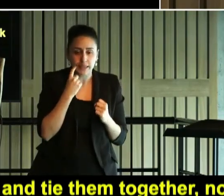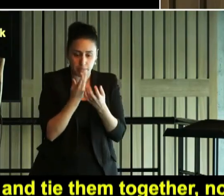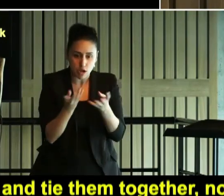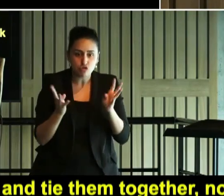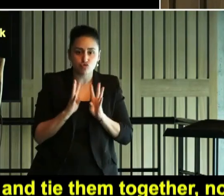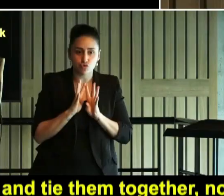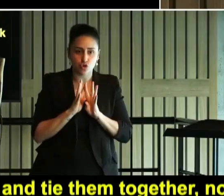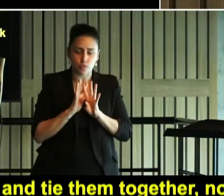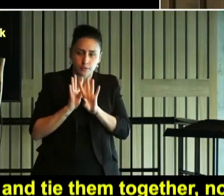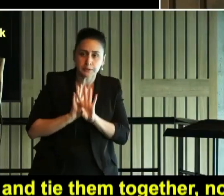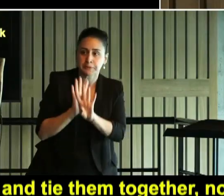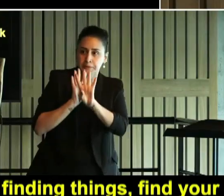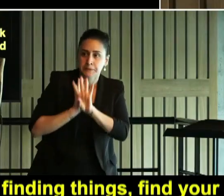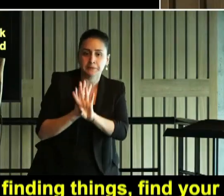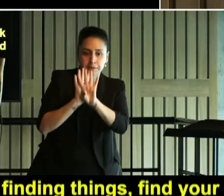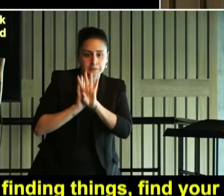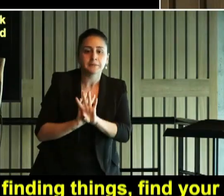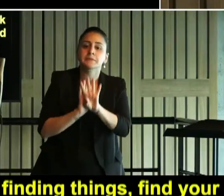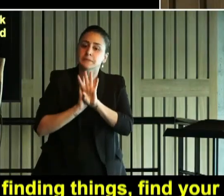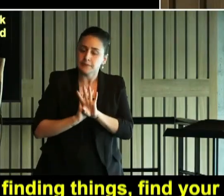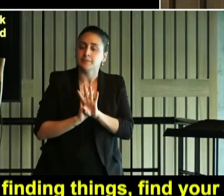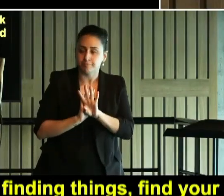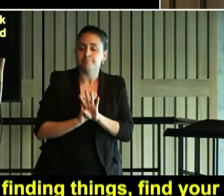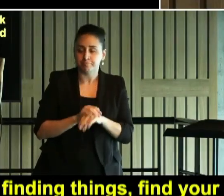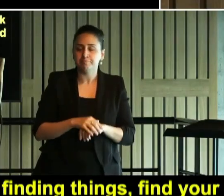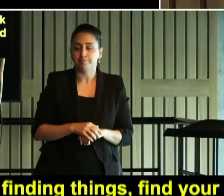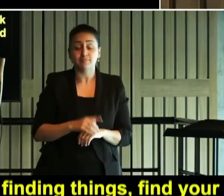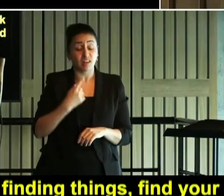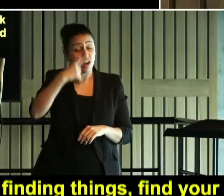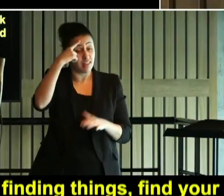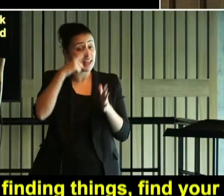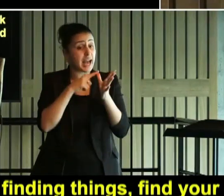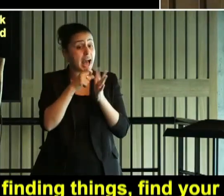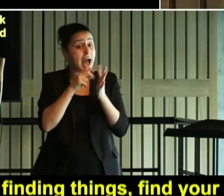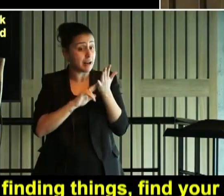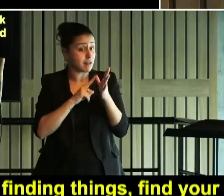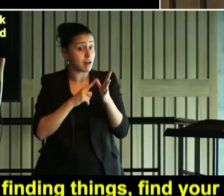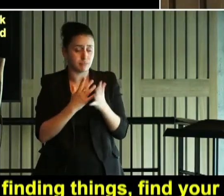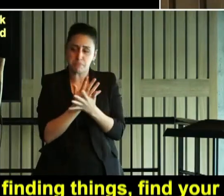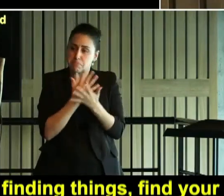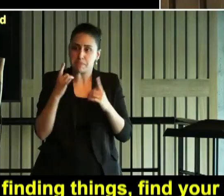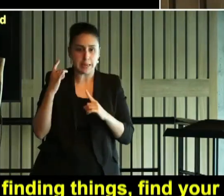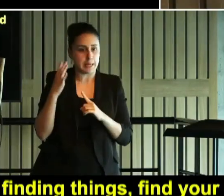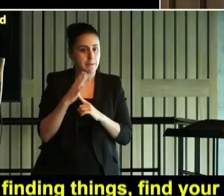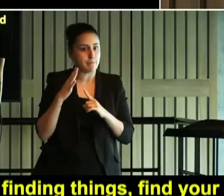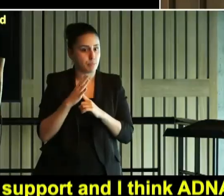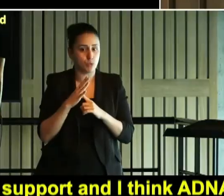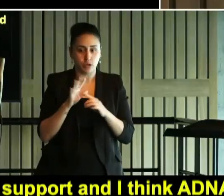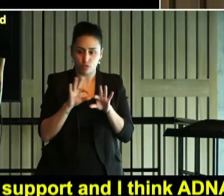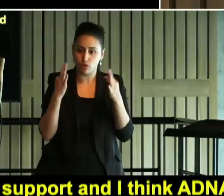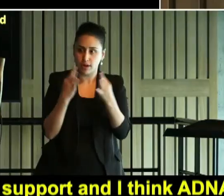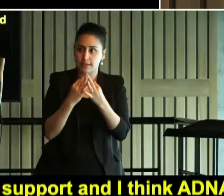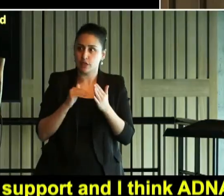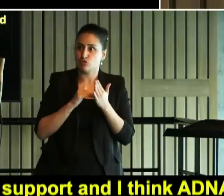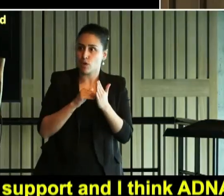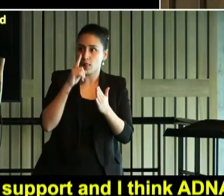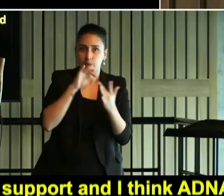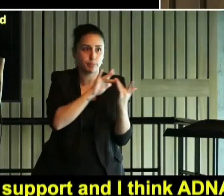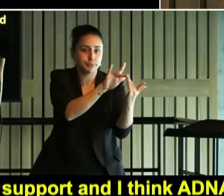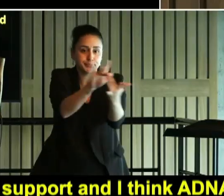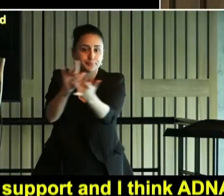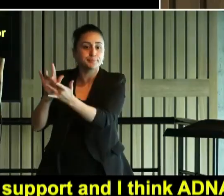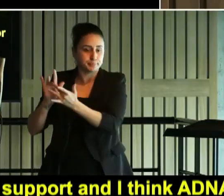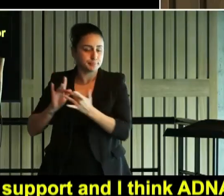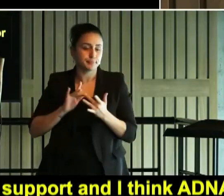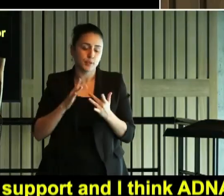think ADNA will play a huge part in that, in bringing all these individuals into one big tribe or your own tribes as well. So it's just a case